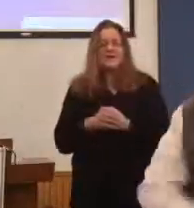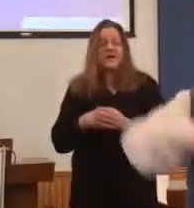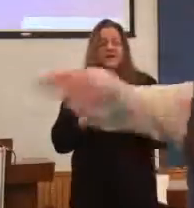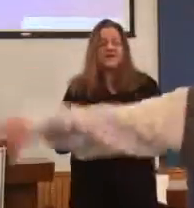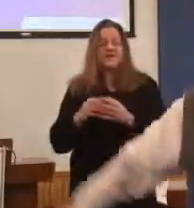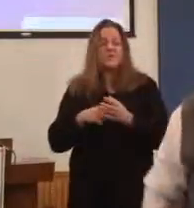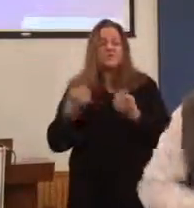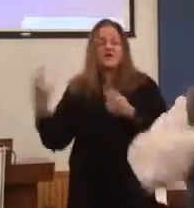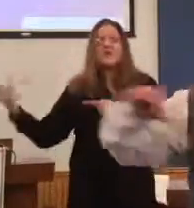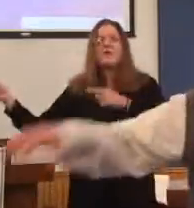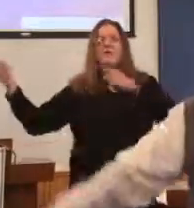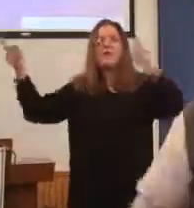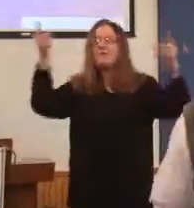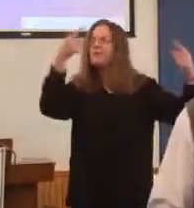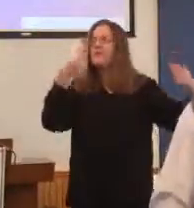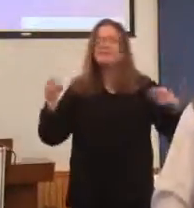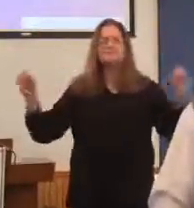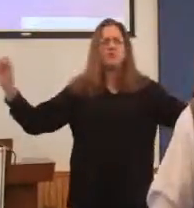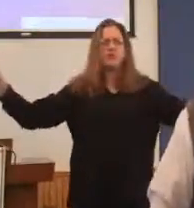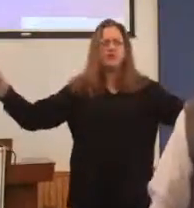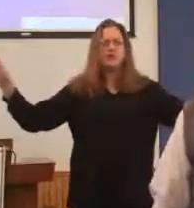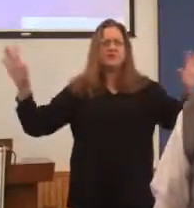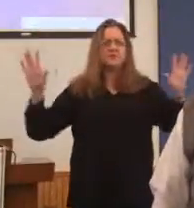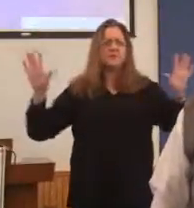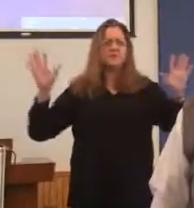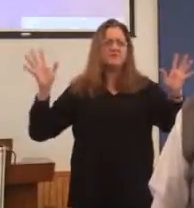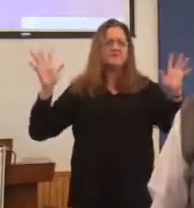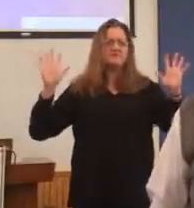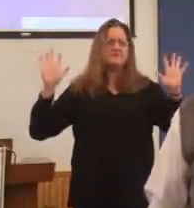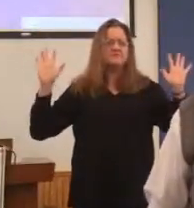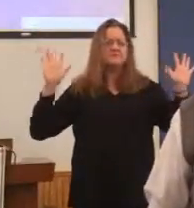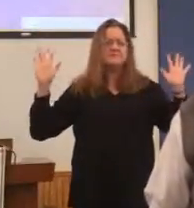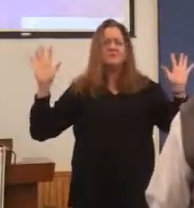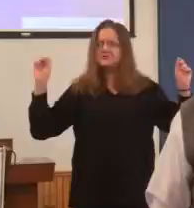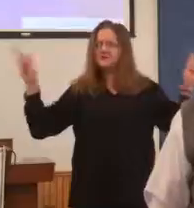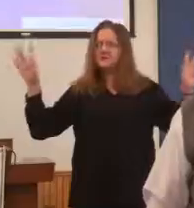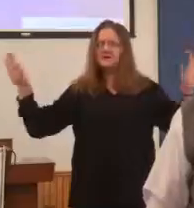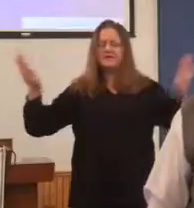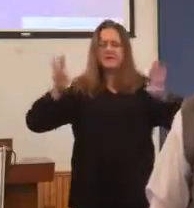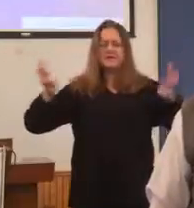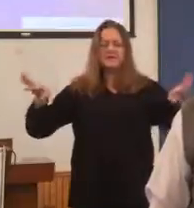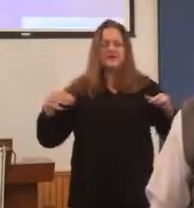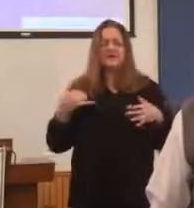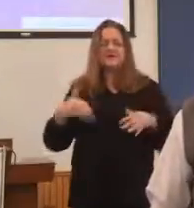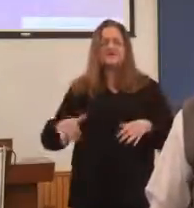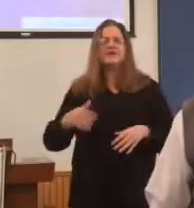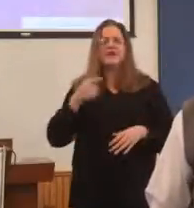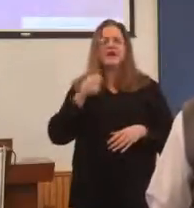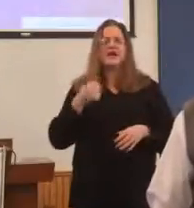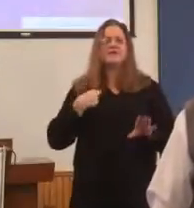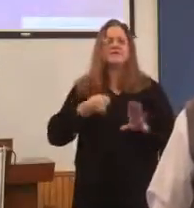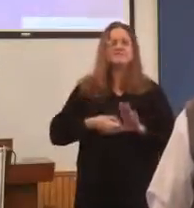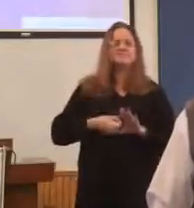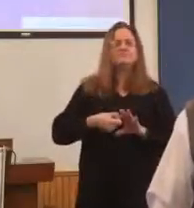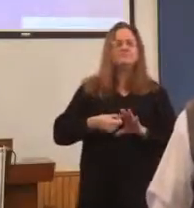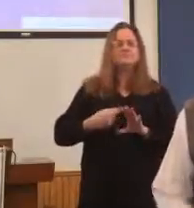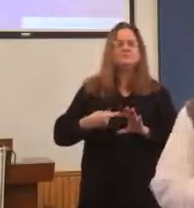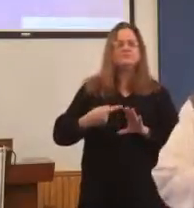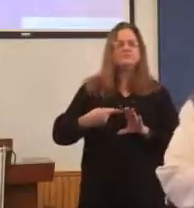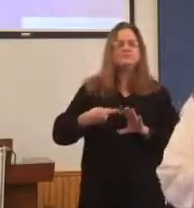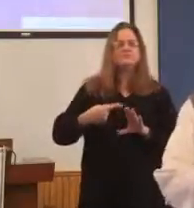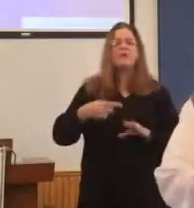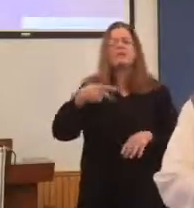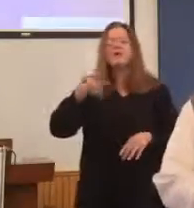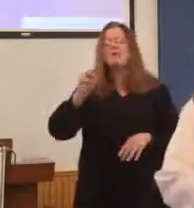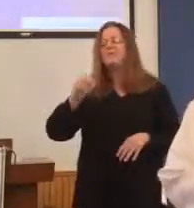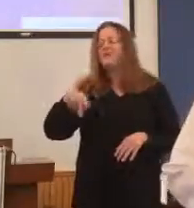that's going on in our lives is okay. You know? You can still pump gas. Nobody pumps gas anymore. You can